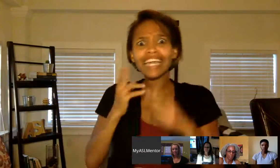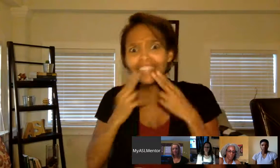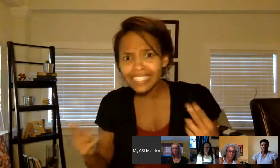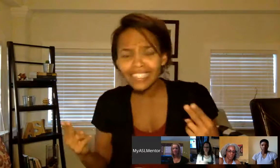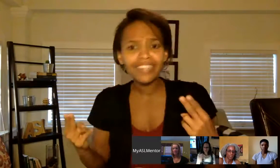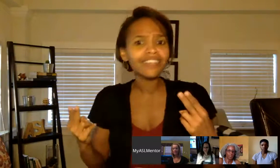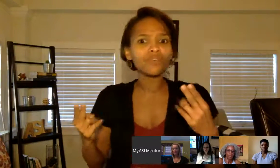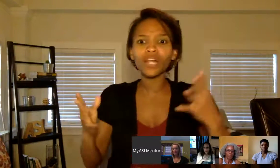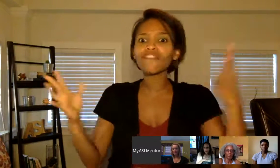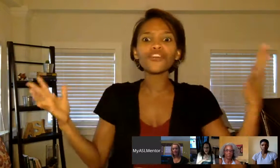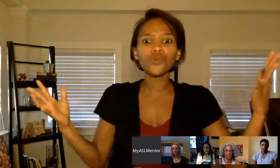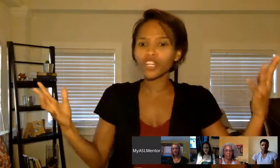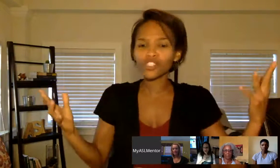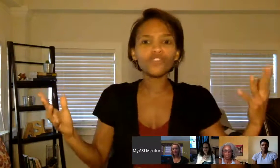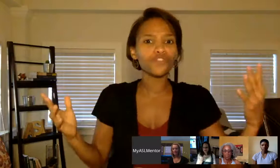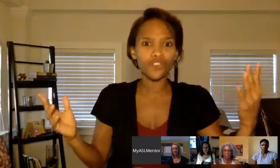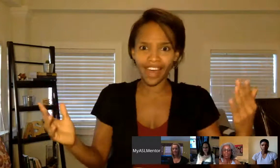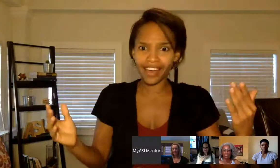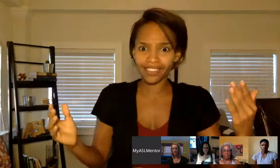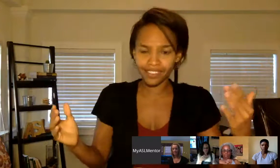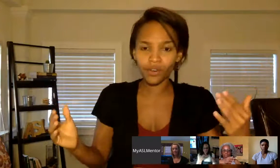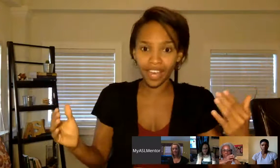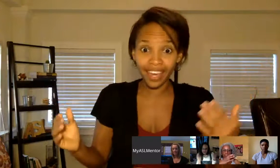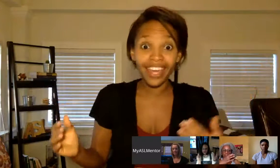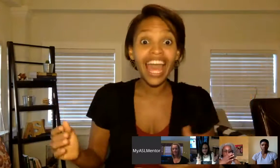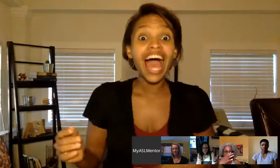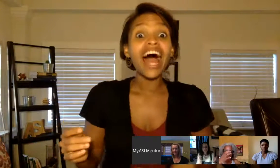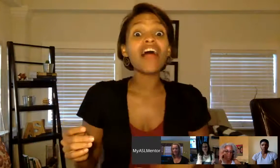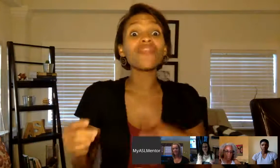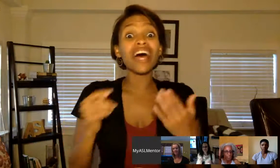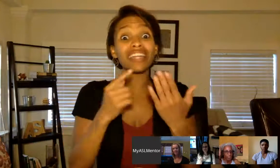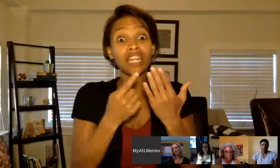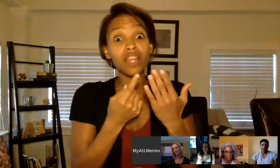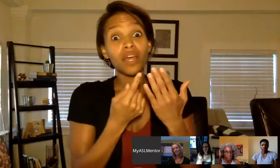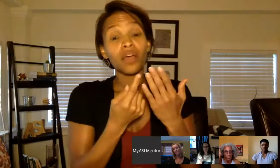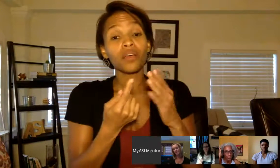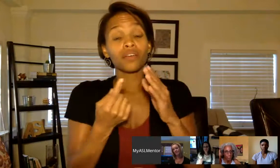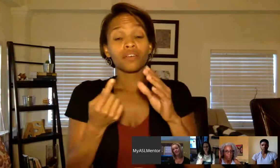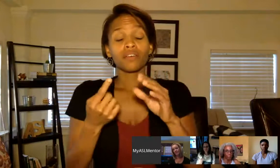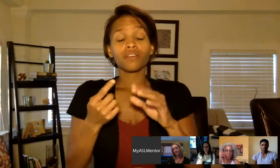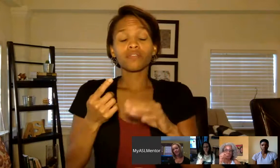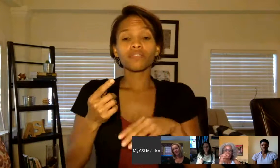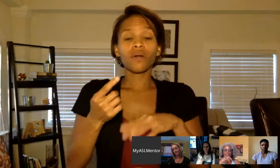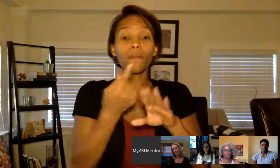fine, innocent, whatever you want to do for that, okay? And then